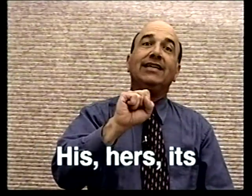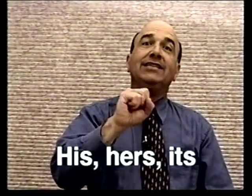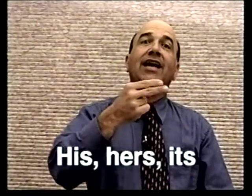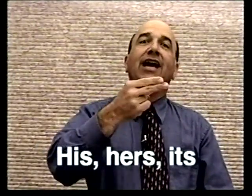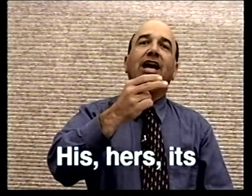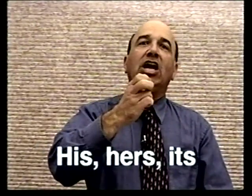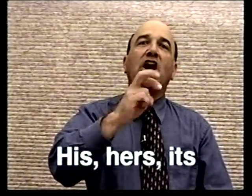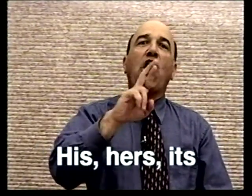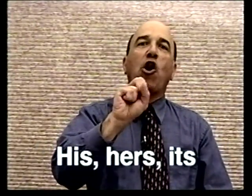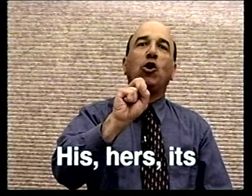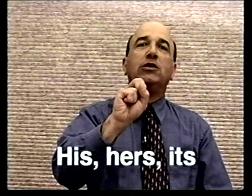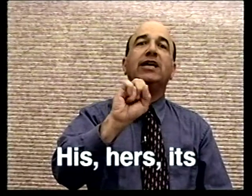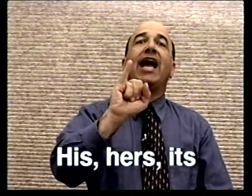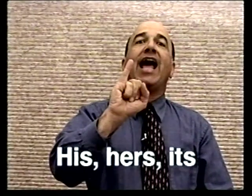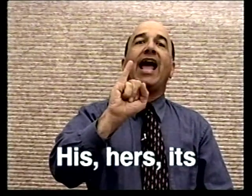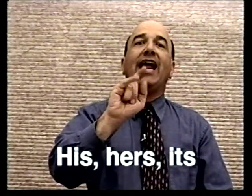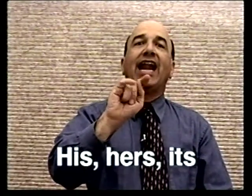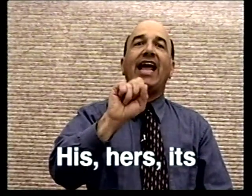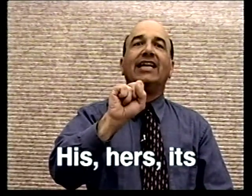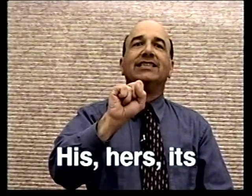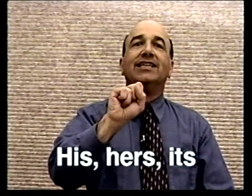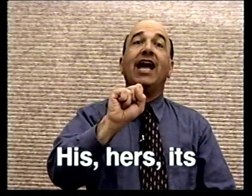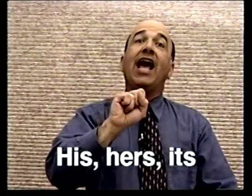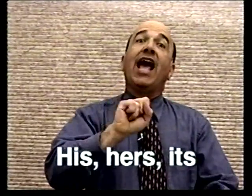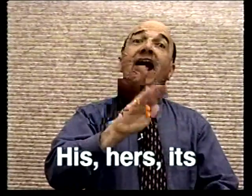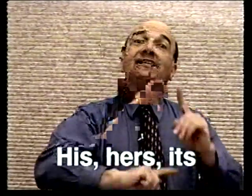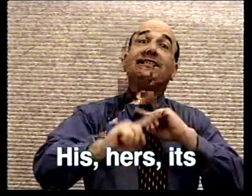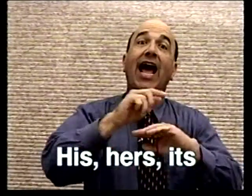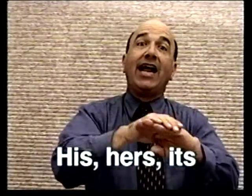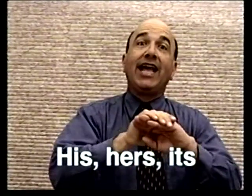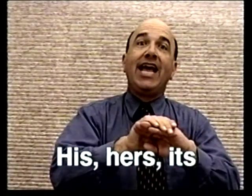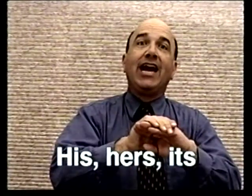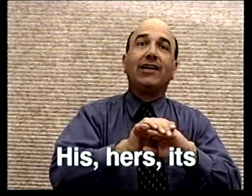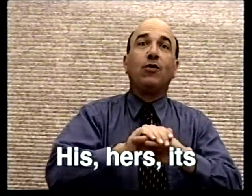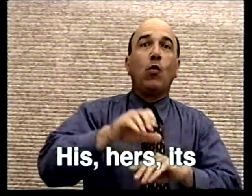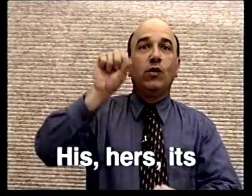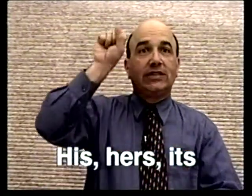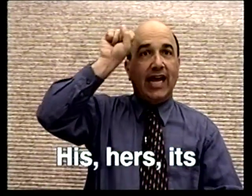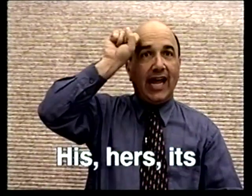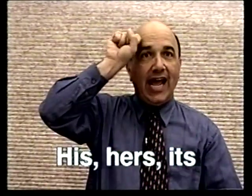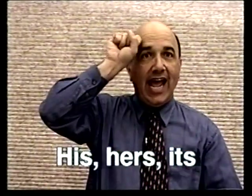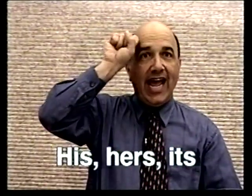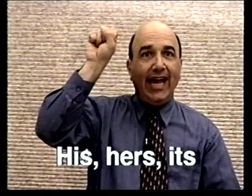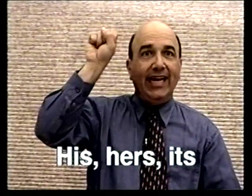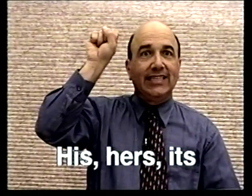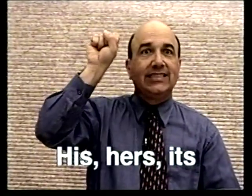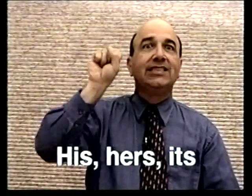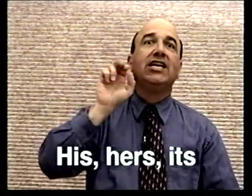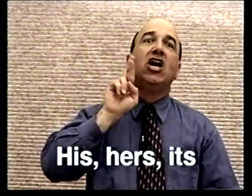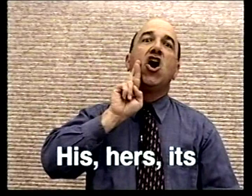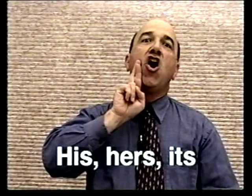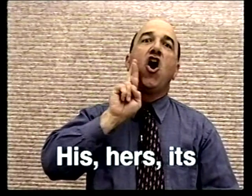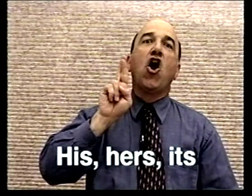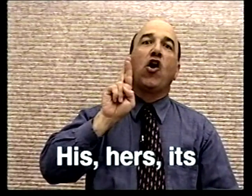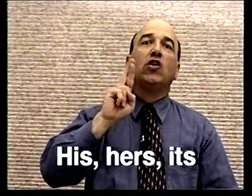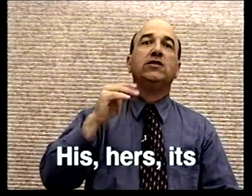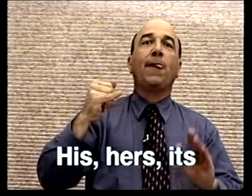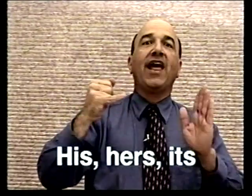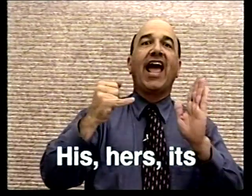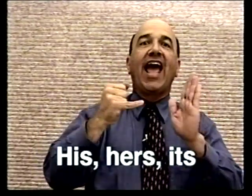His, her, and it. In sign English, we say his, her,